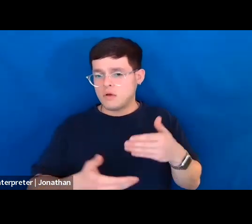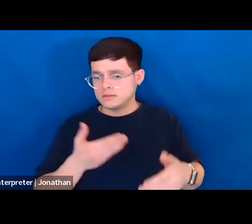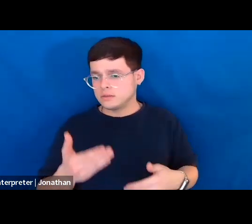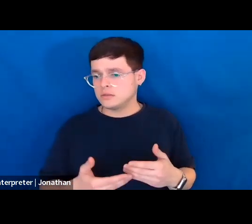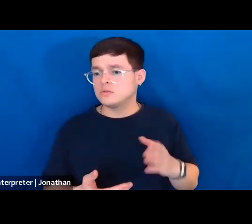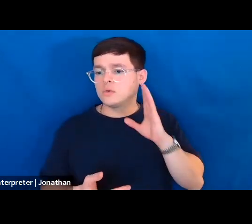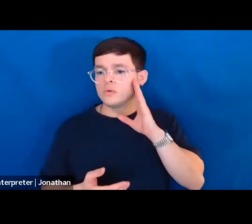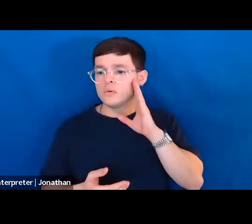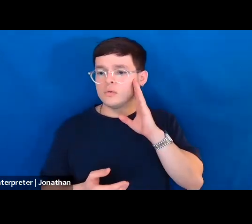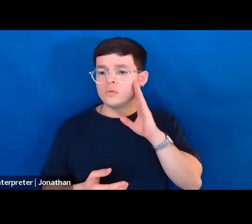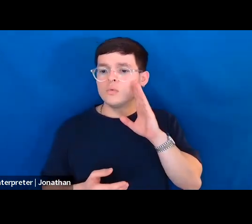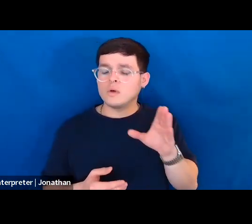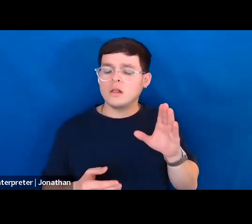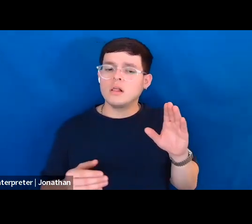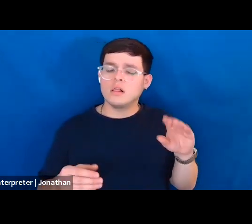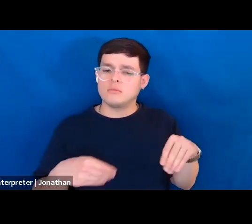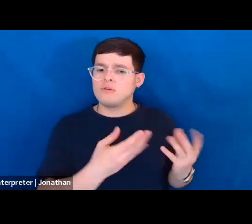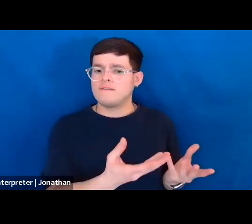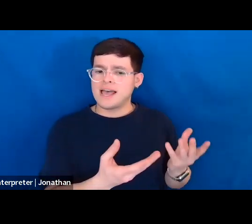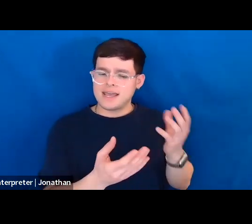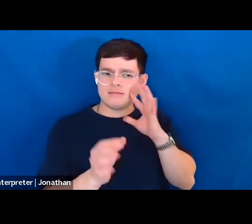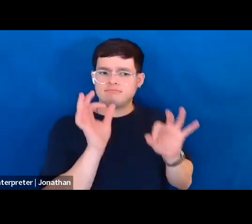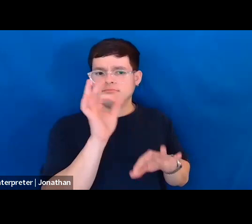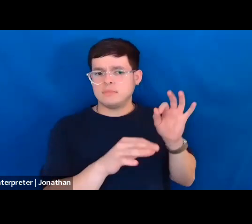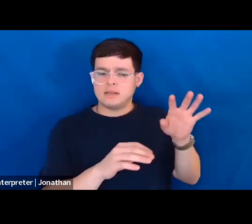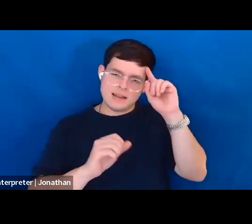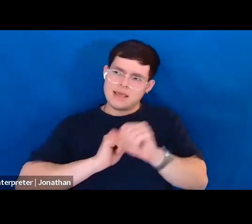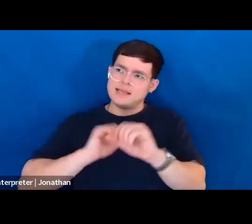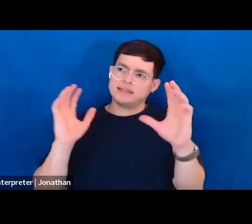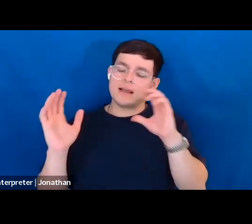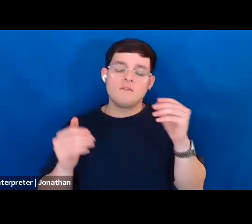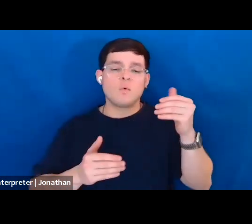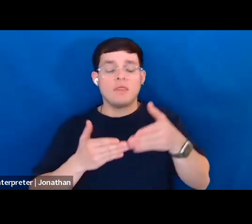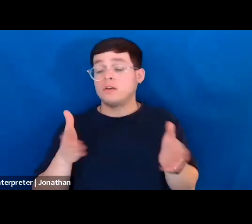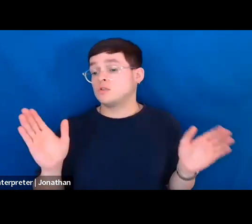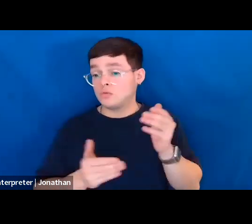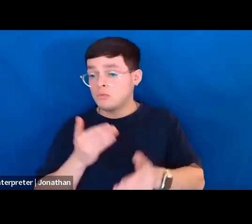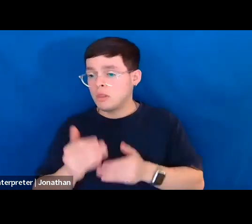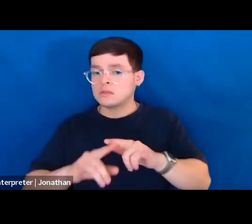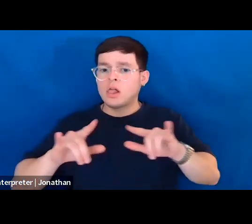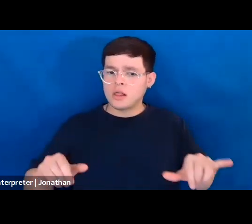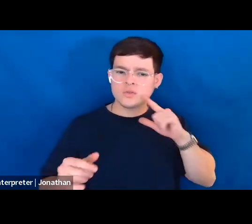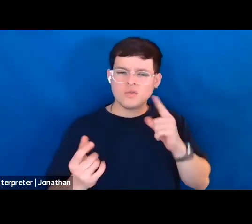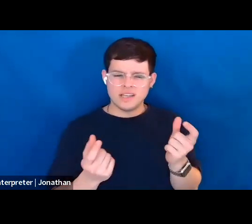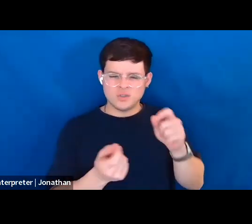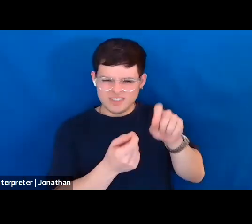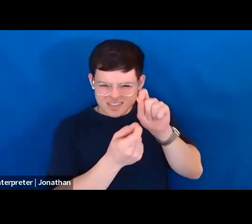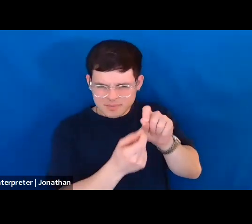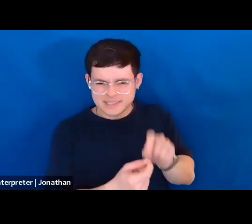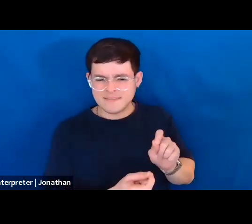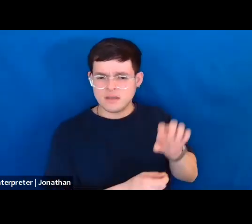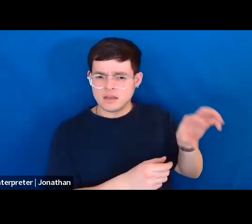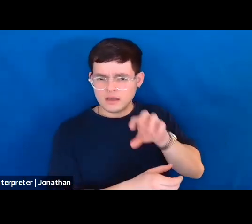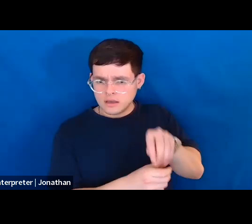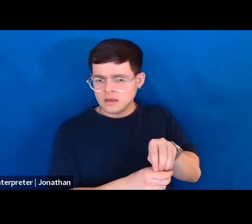provide insight into the general process, but also into the nuances of how to